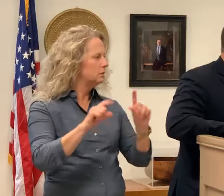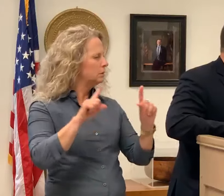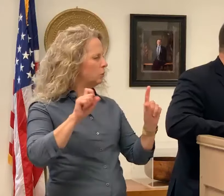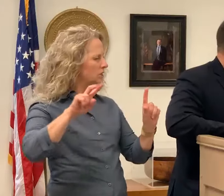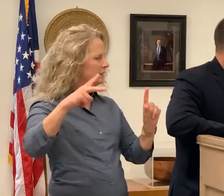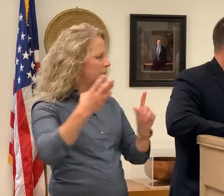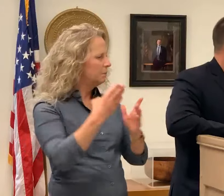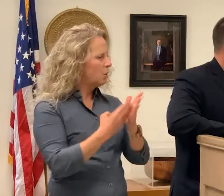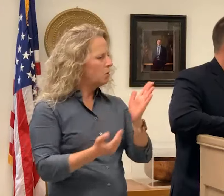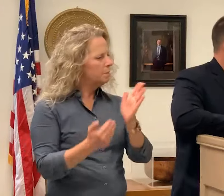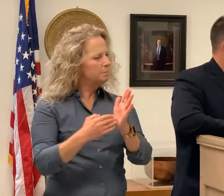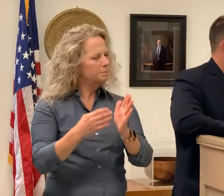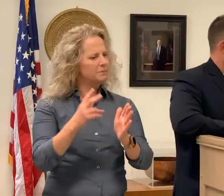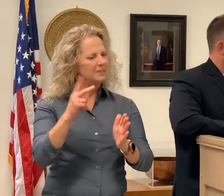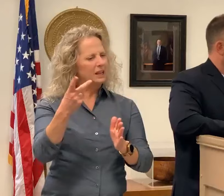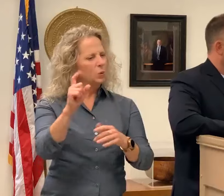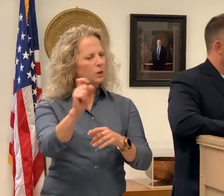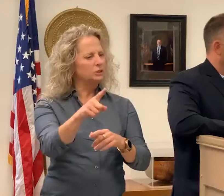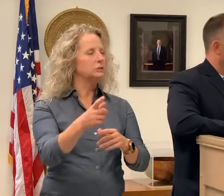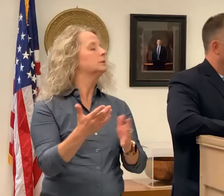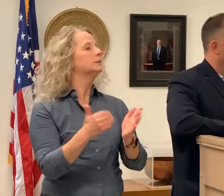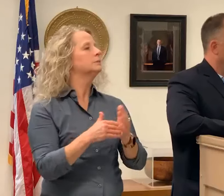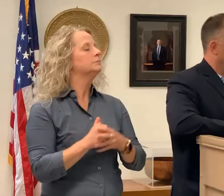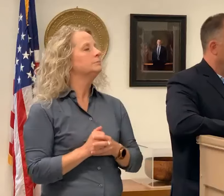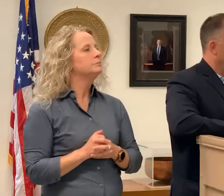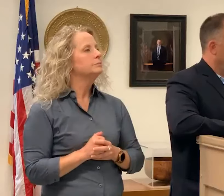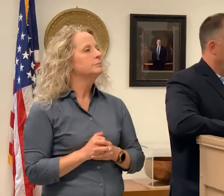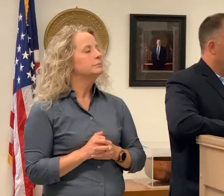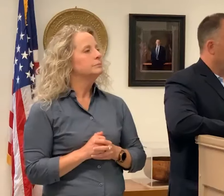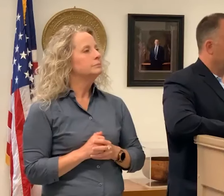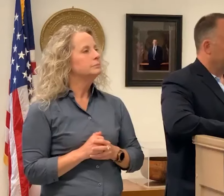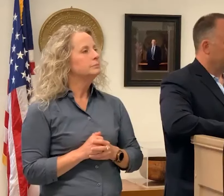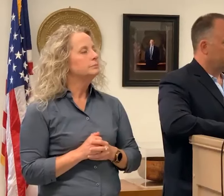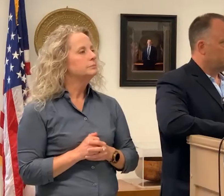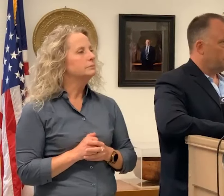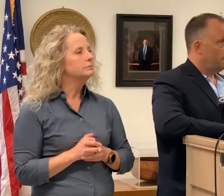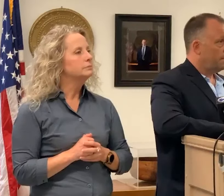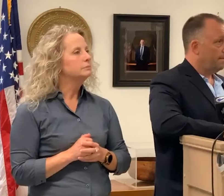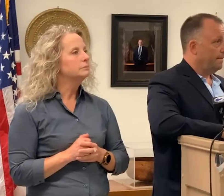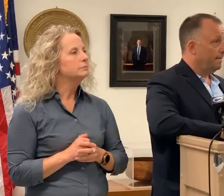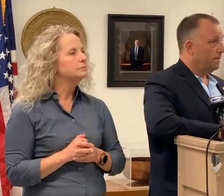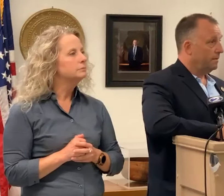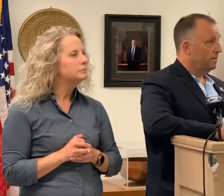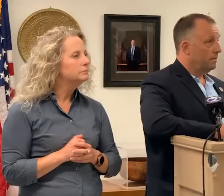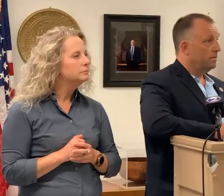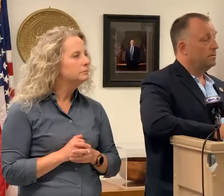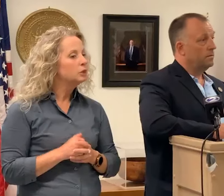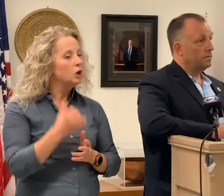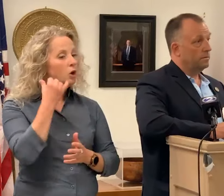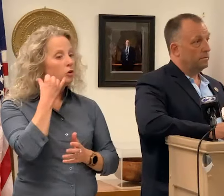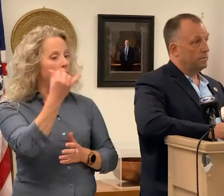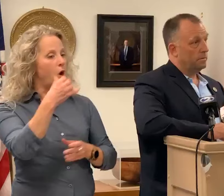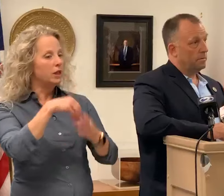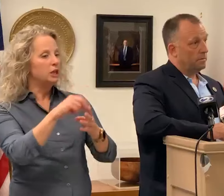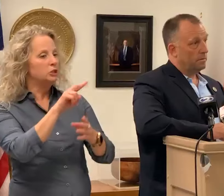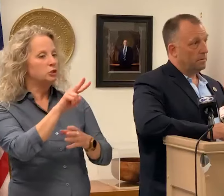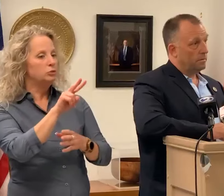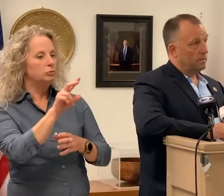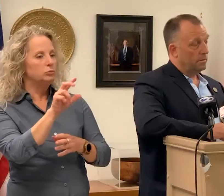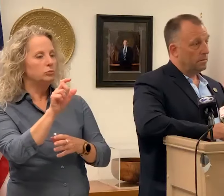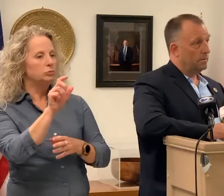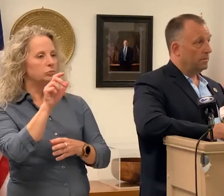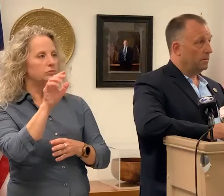Yeah, Jeremy, repeat that second question one more time. Yes, so the time, we know it was called at 2:54, but